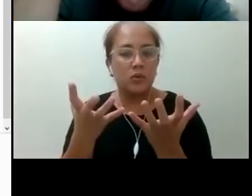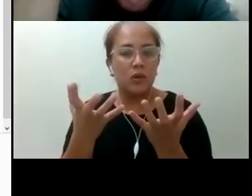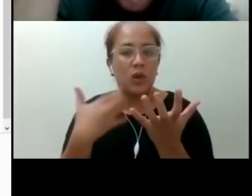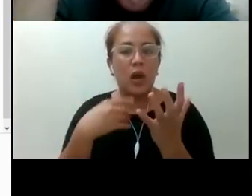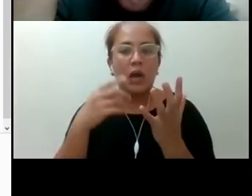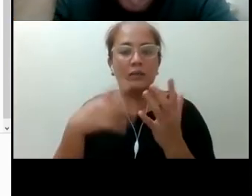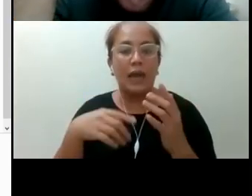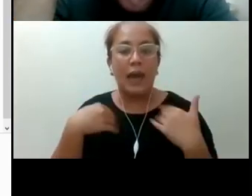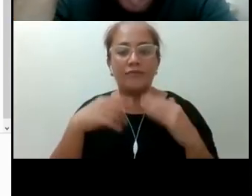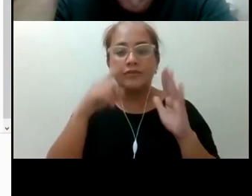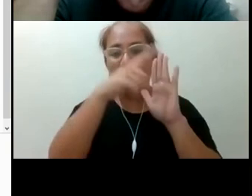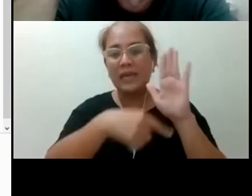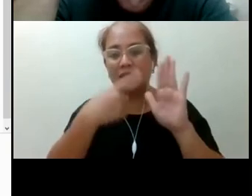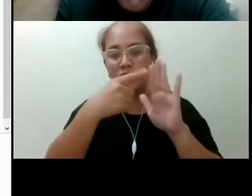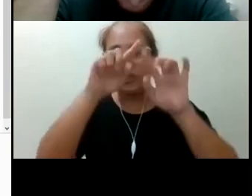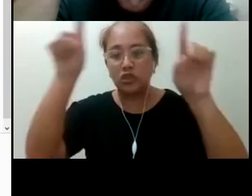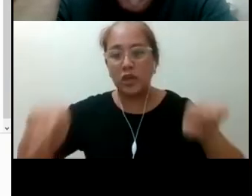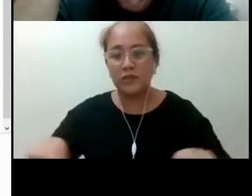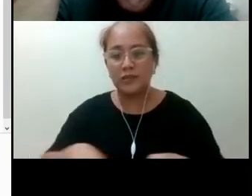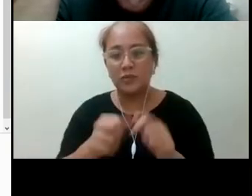Handshape chart with you.